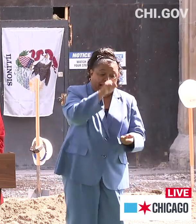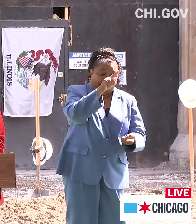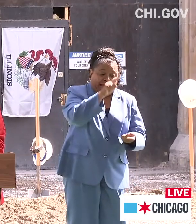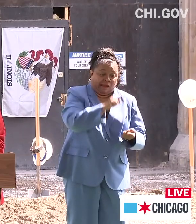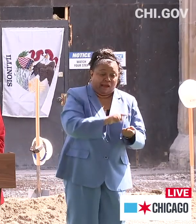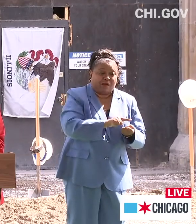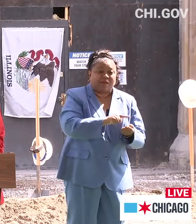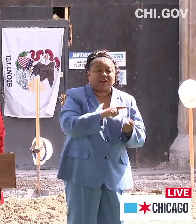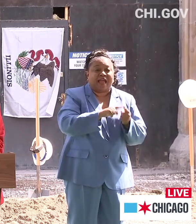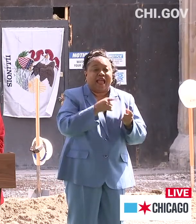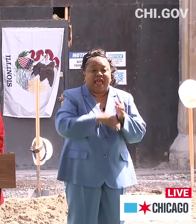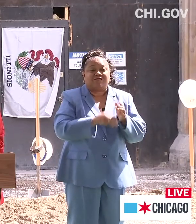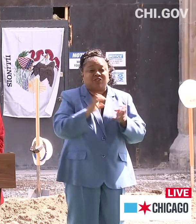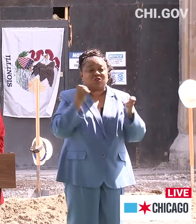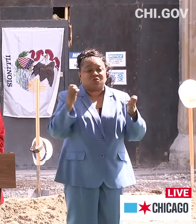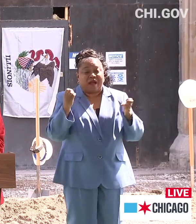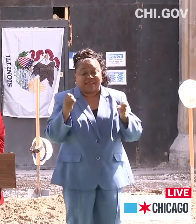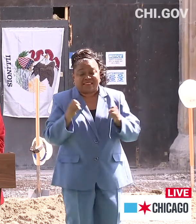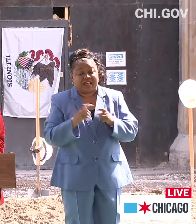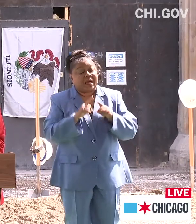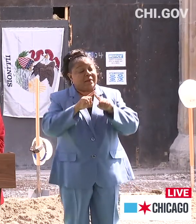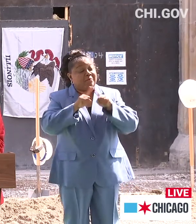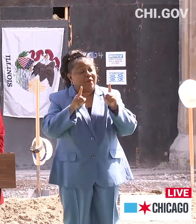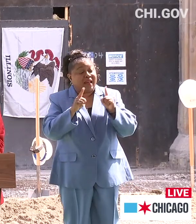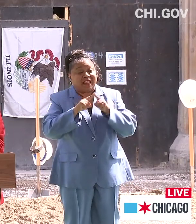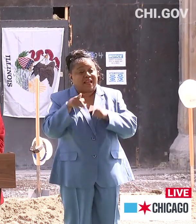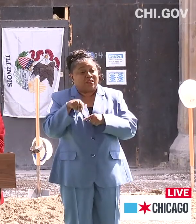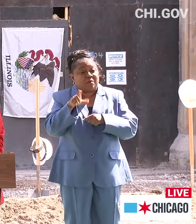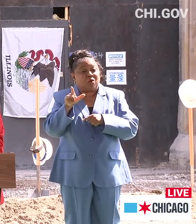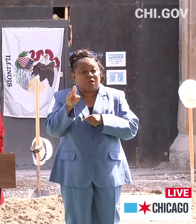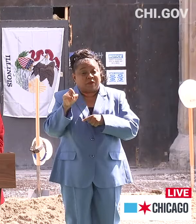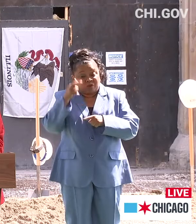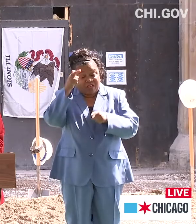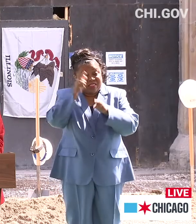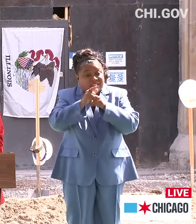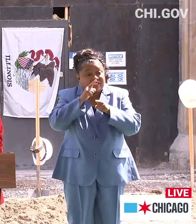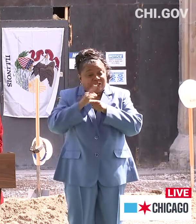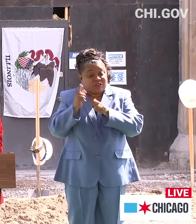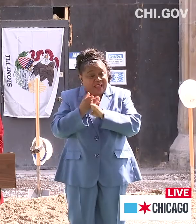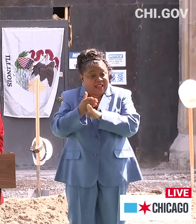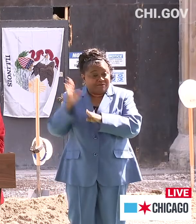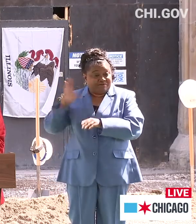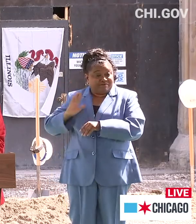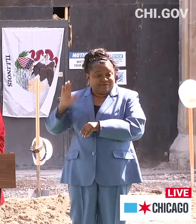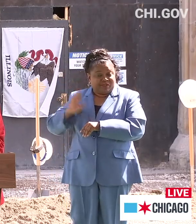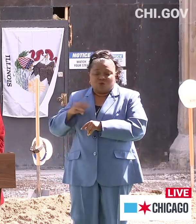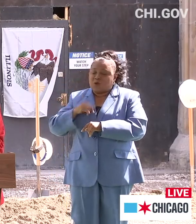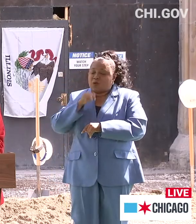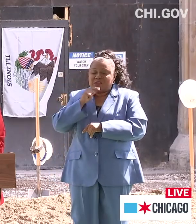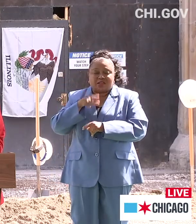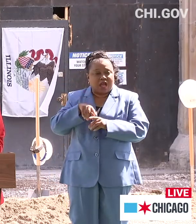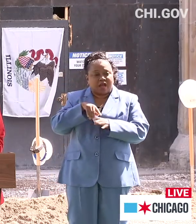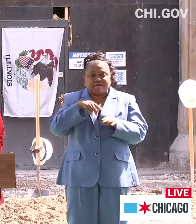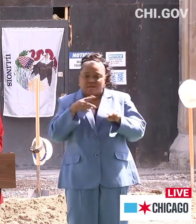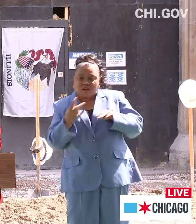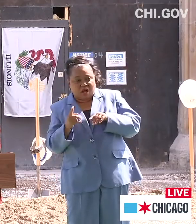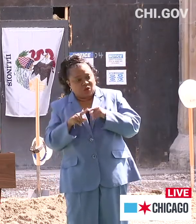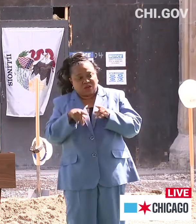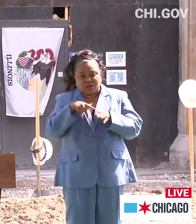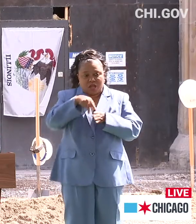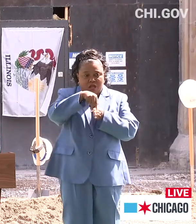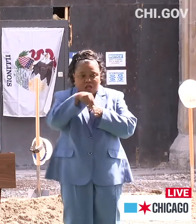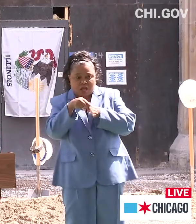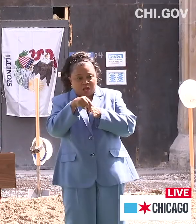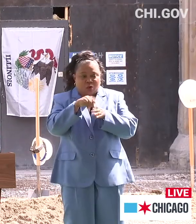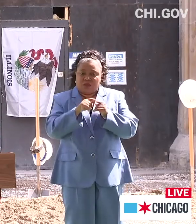by recession after crisis. But like the Pullman brothers and sisters who came before us, We will not fall, we will not falter,